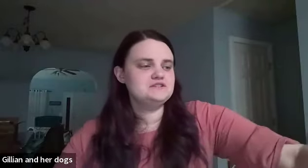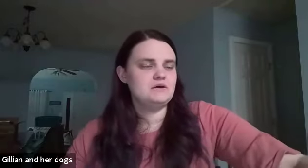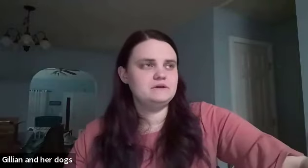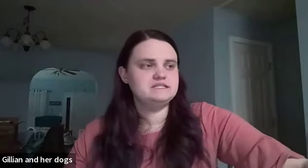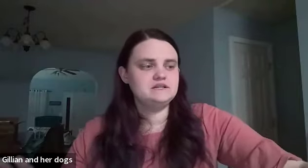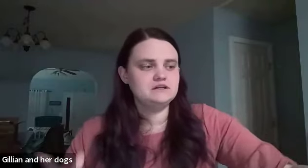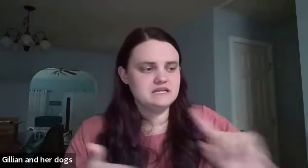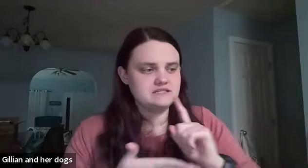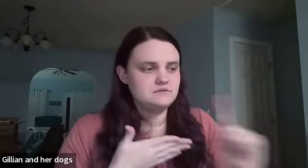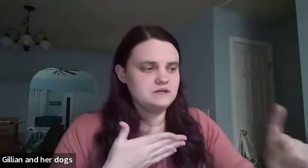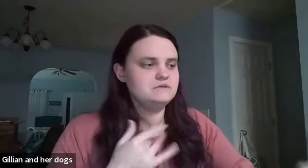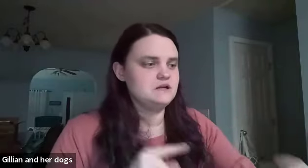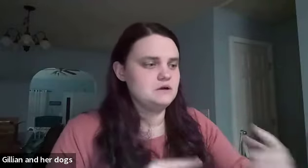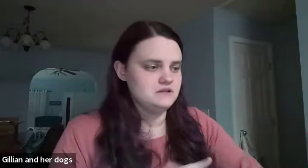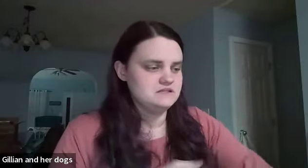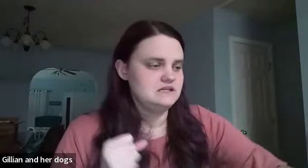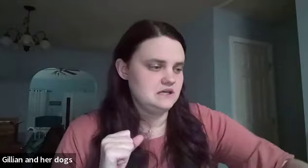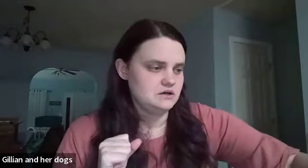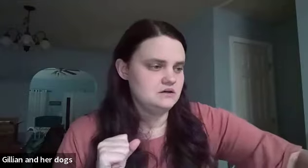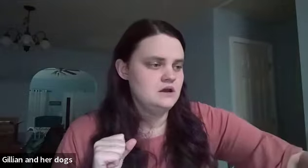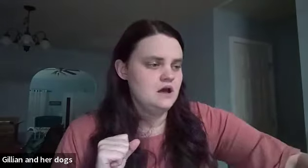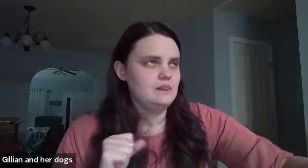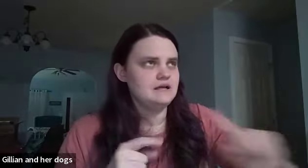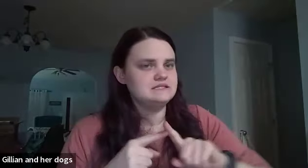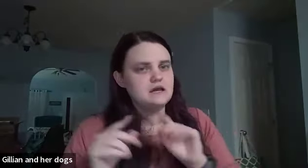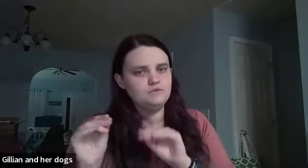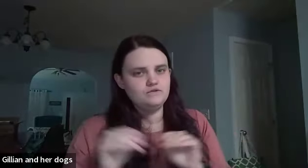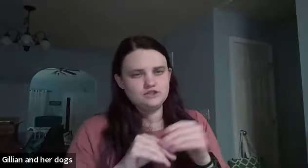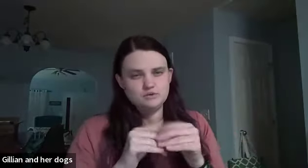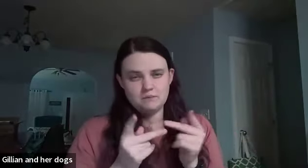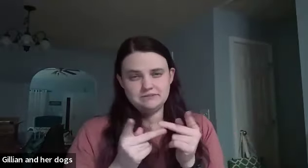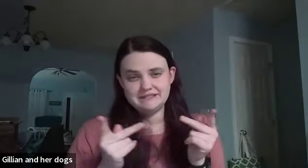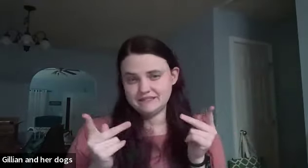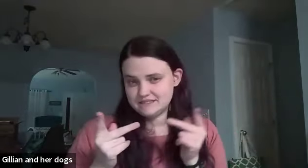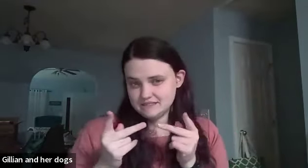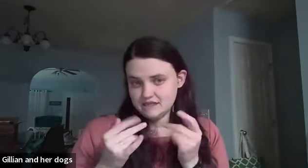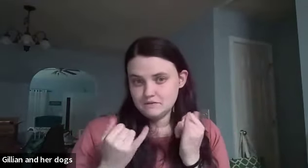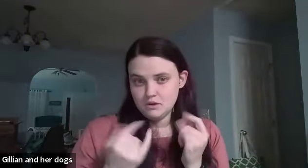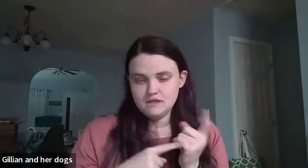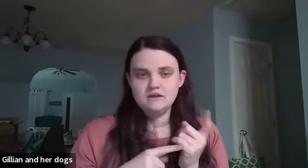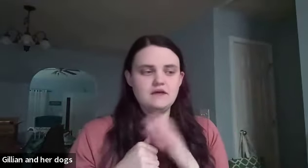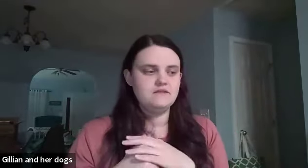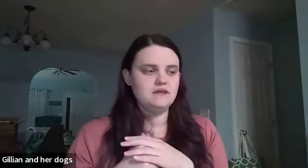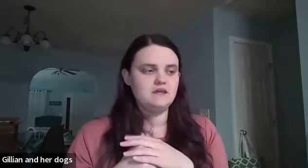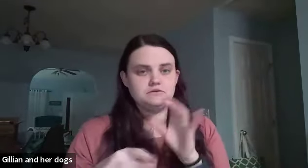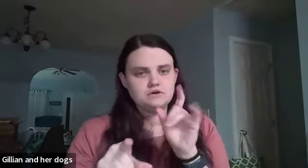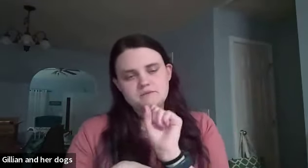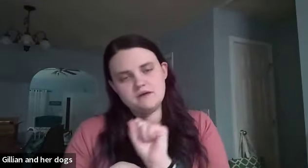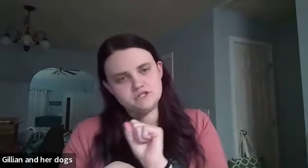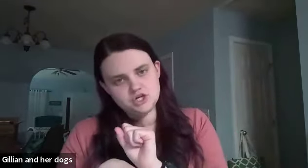So we did our days of the week, we did our months of the year. Let's now move on to our places at the moment and on top of that with the